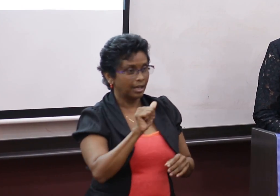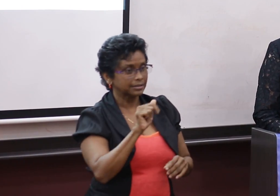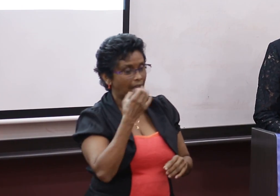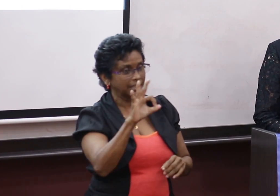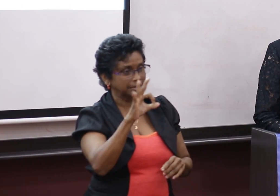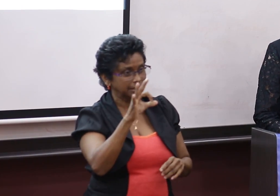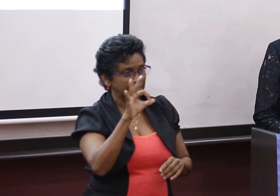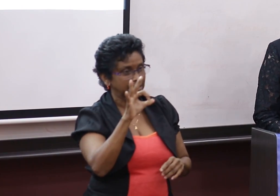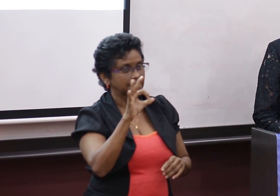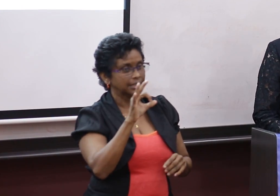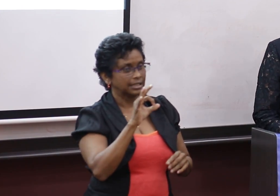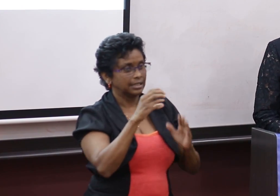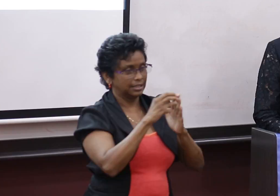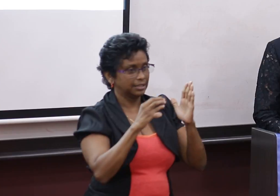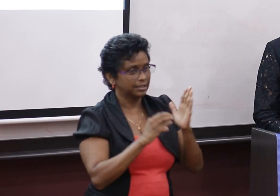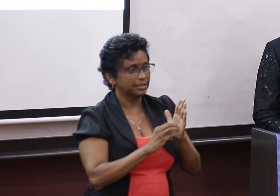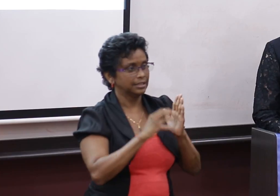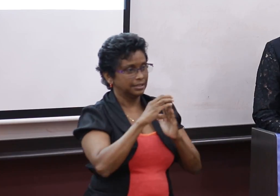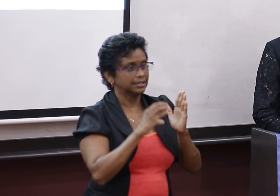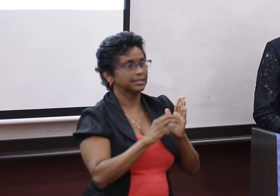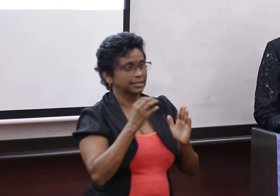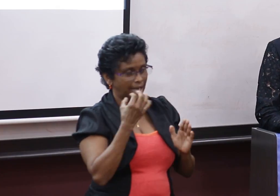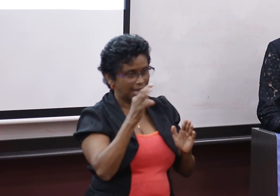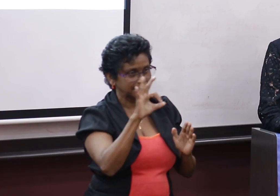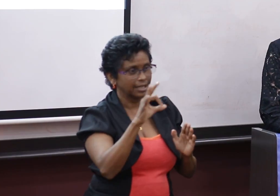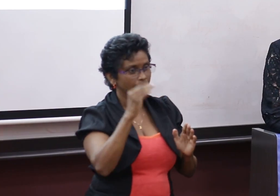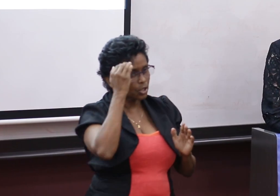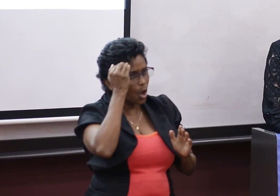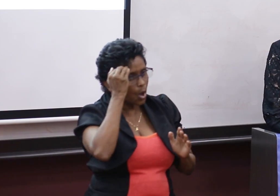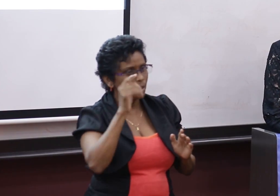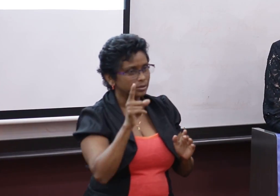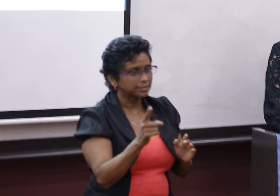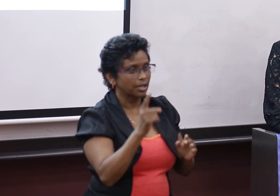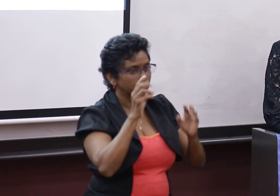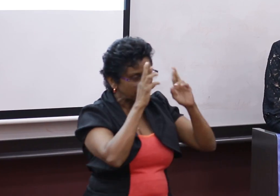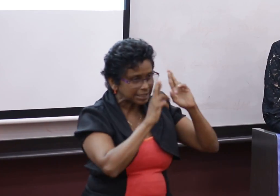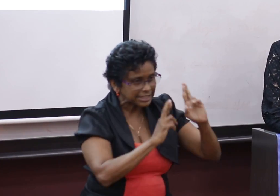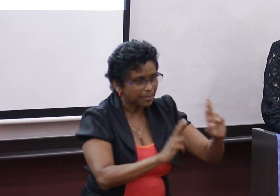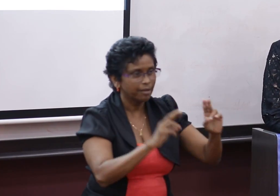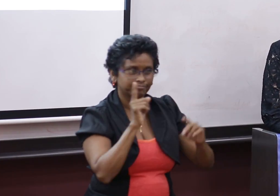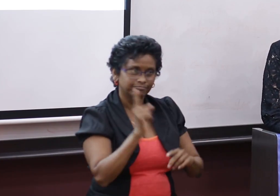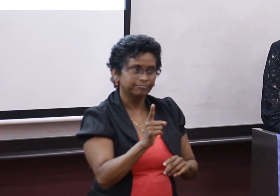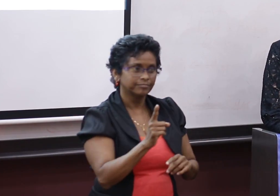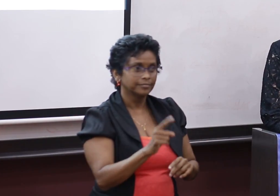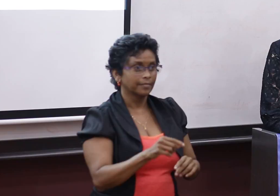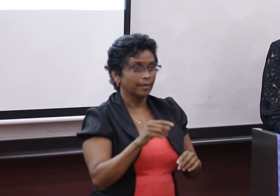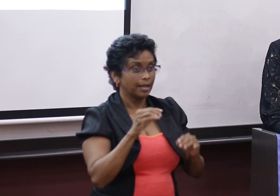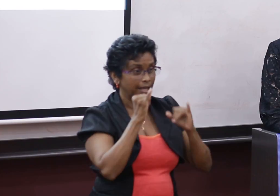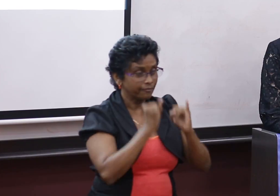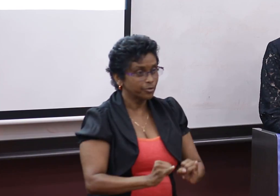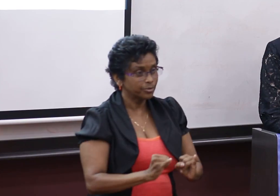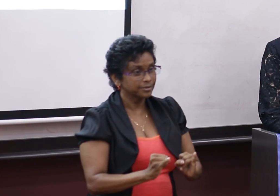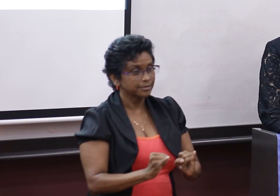convention recognize the equal right of all persons with disabilities to live in the community with choices